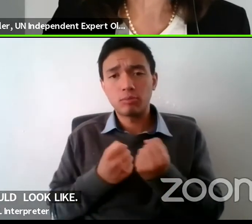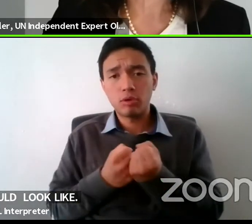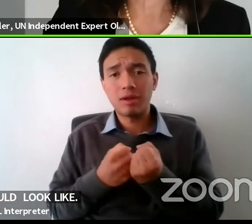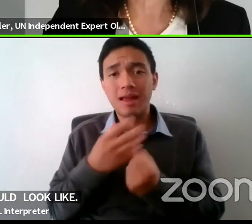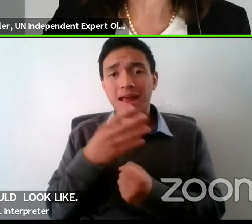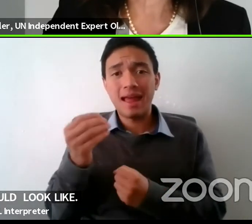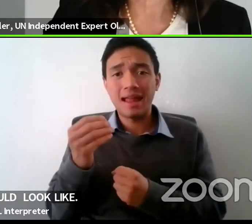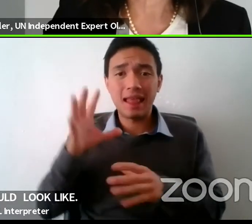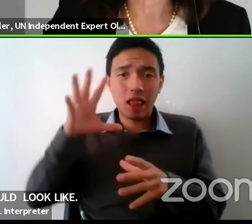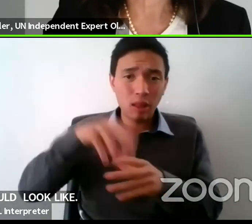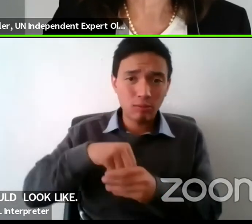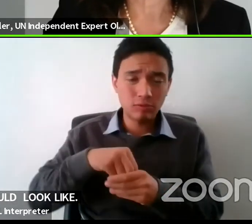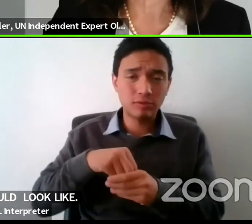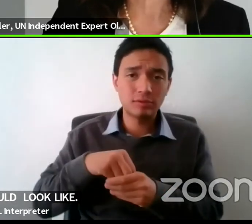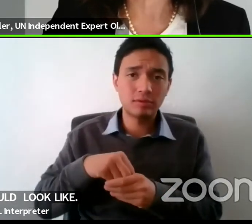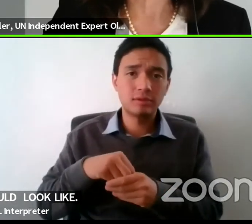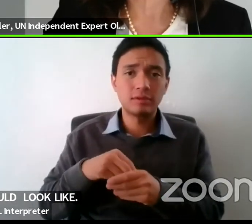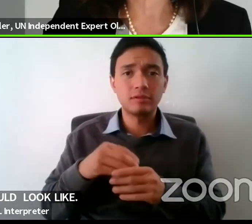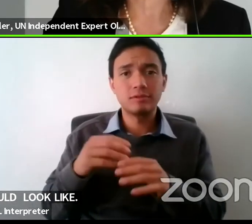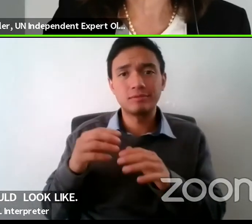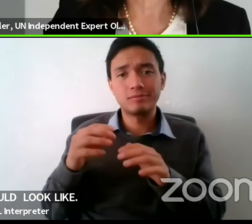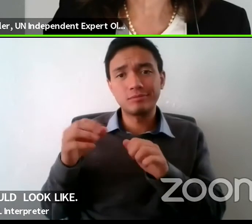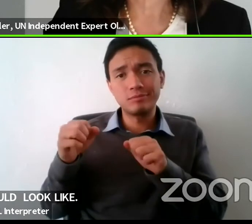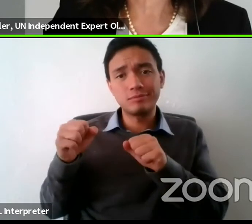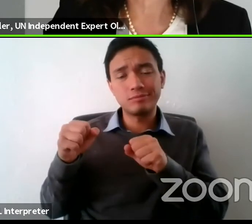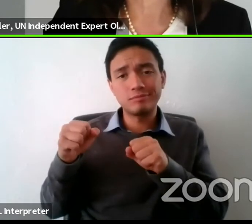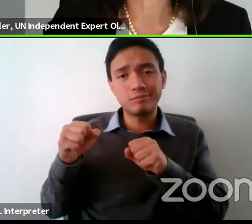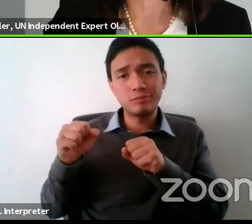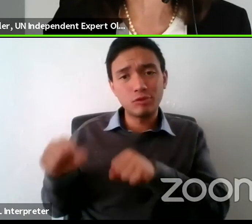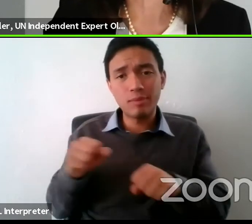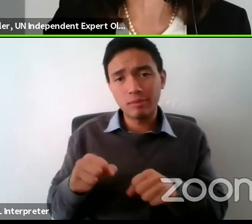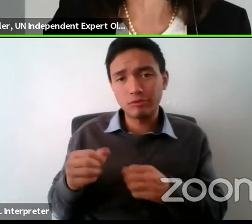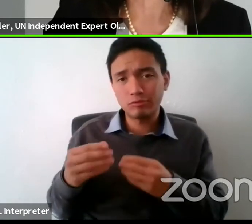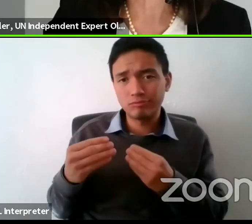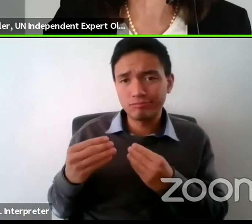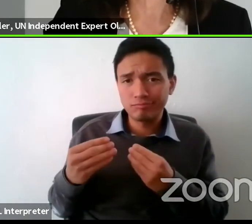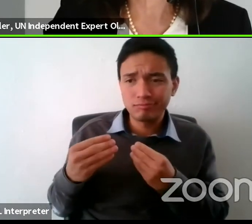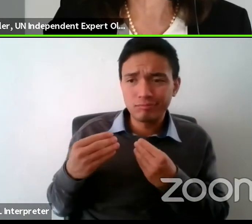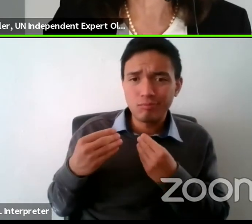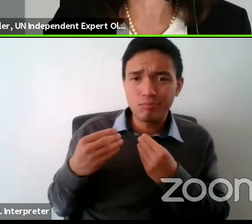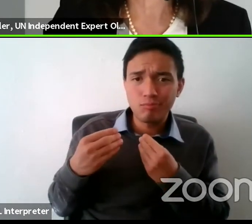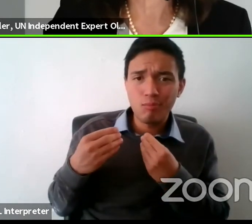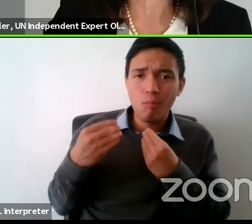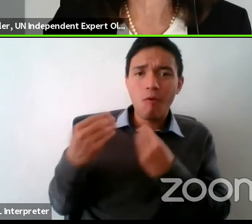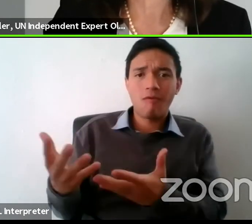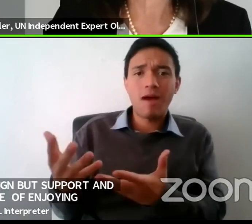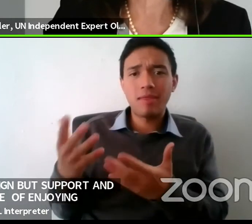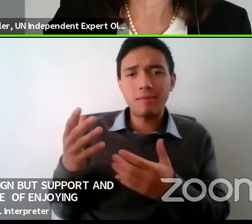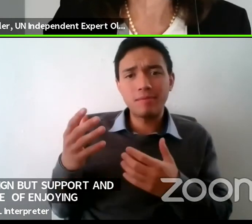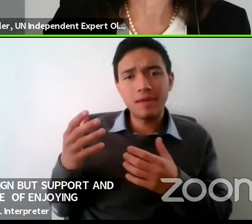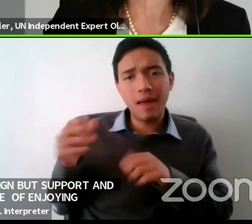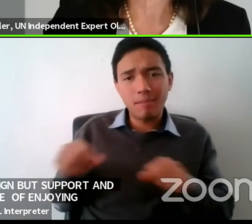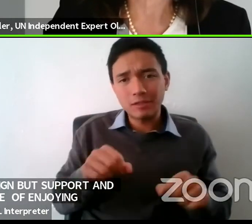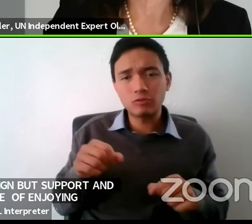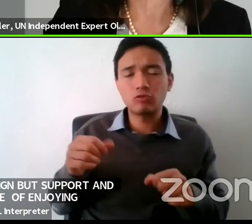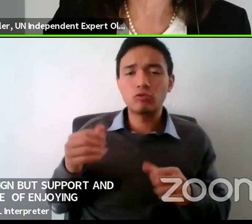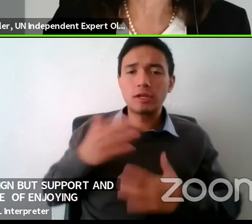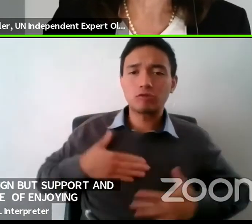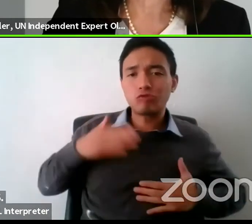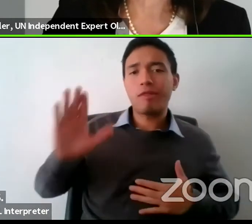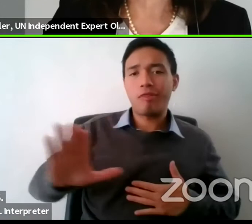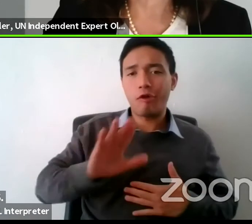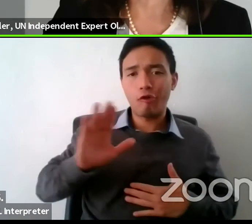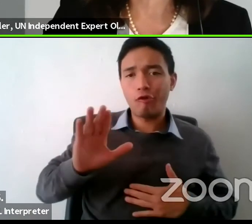inclusion to get a wide range of enjoying their human rights. We already heard that it might be an